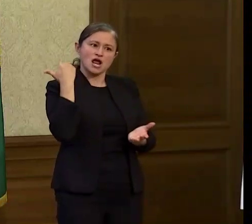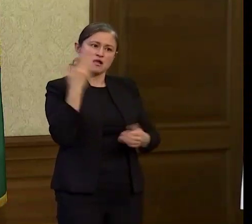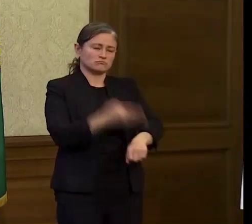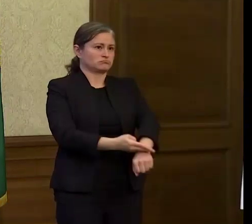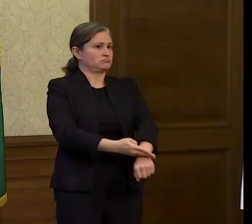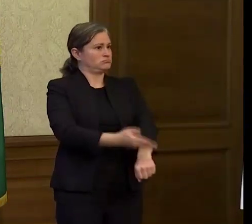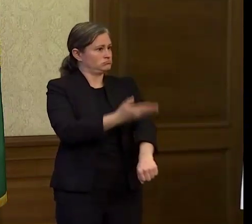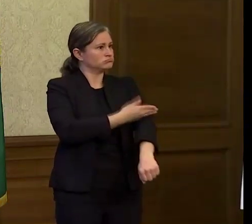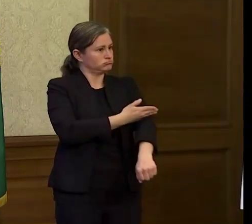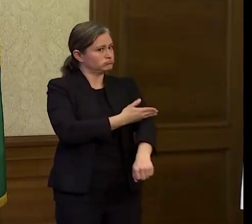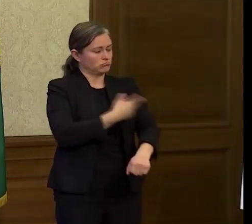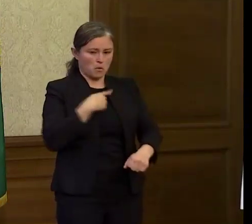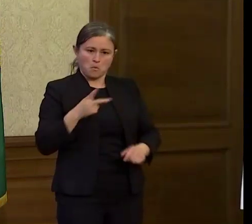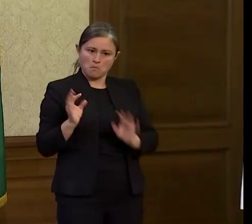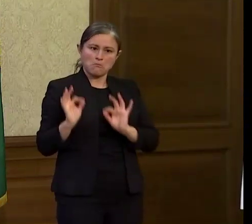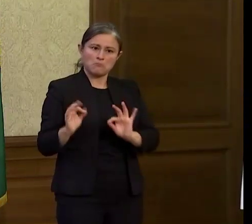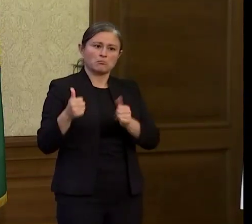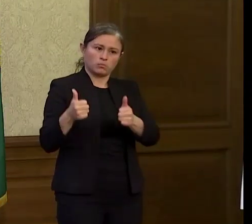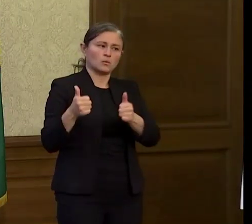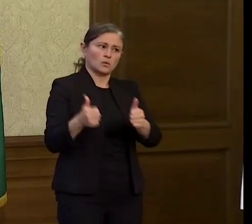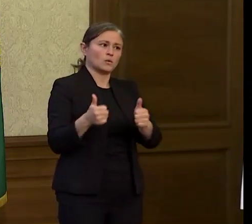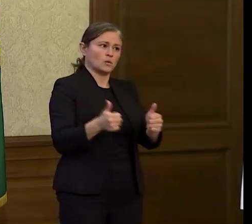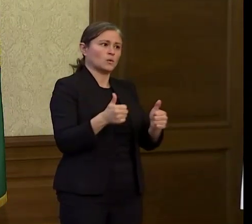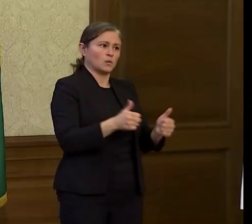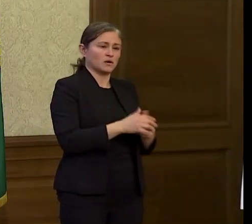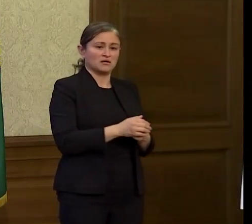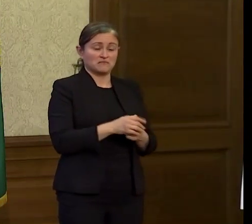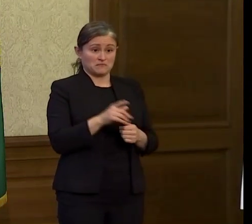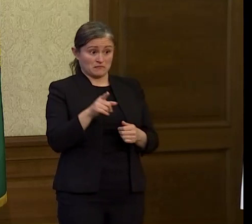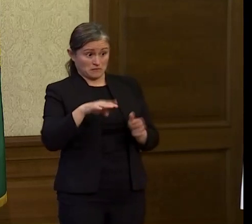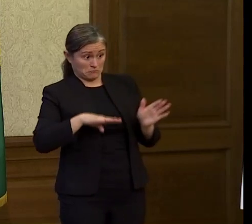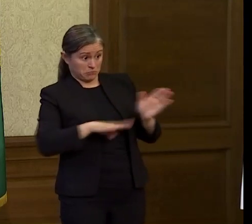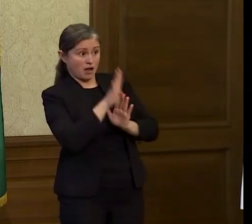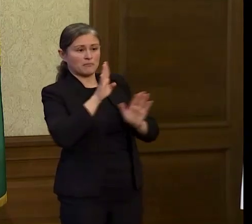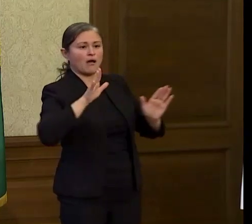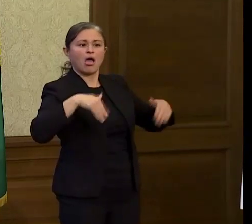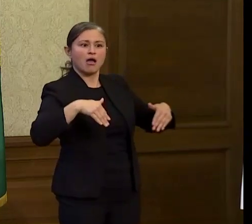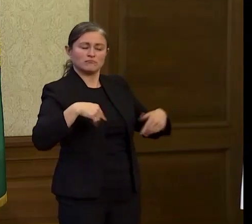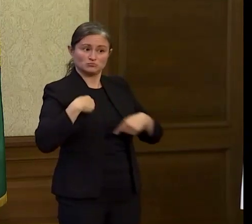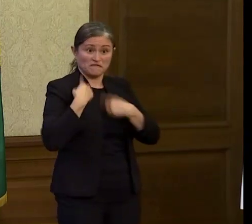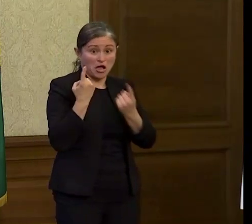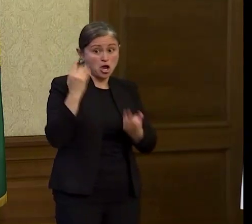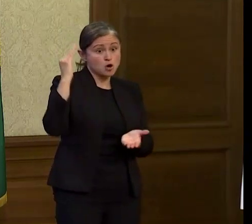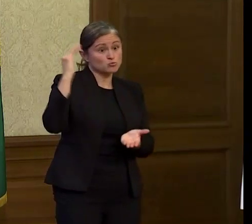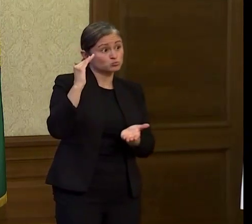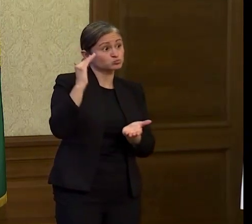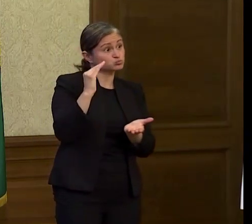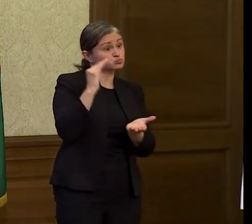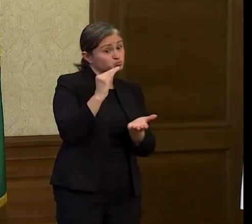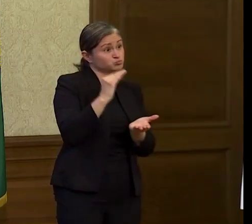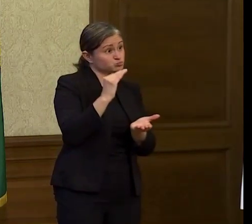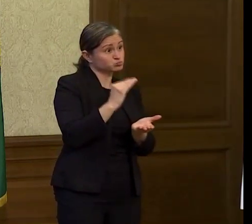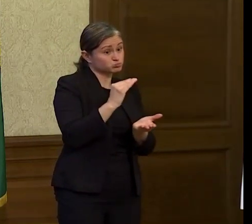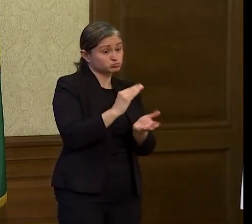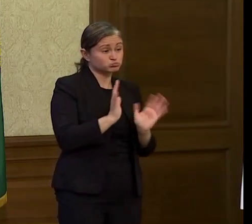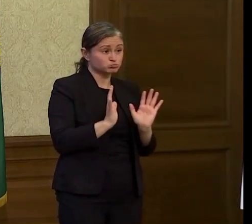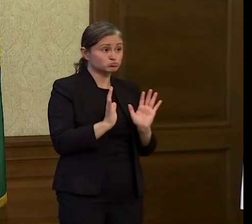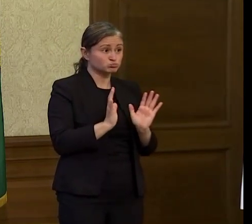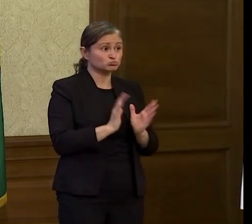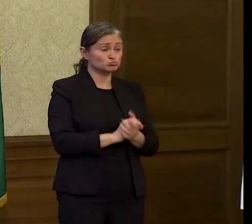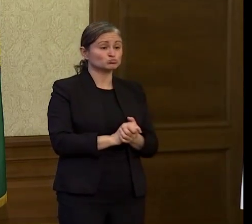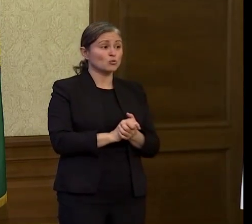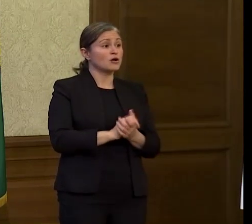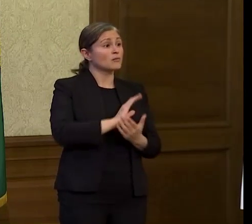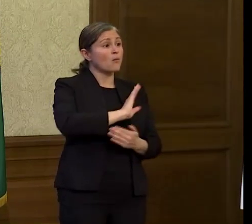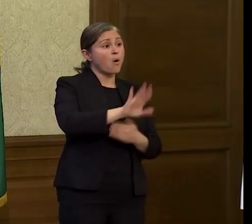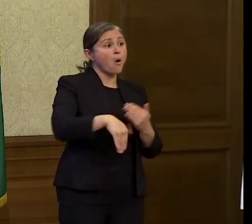going to spring right back up and bite us again. And so all of those data points count, and we're going to look at all of them to